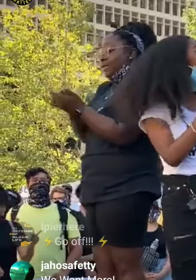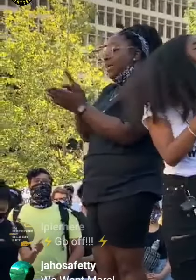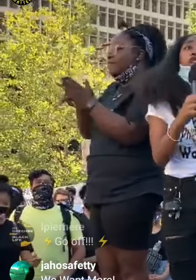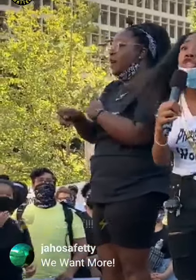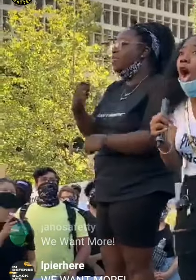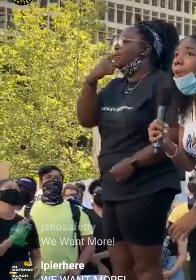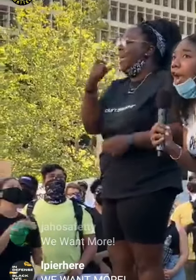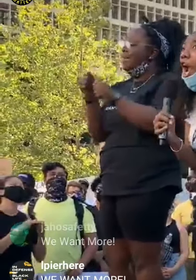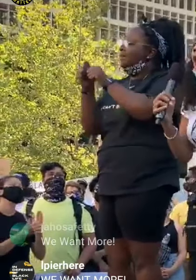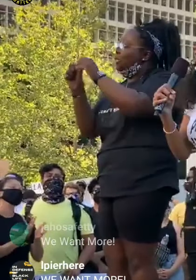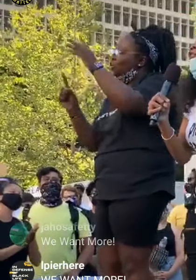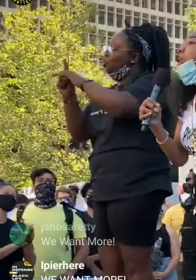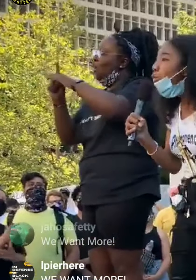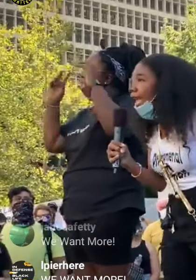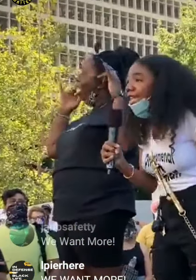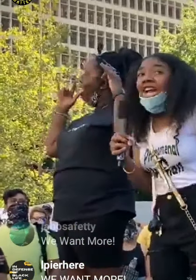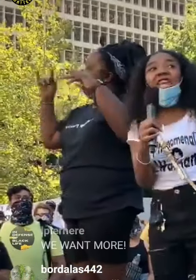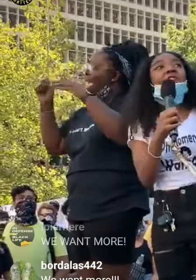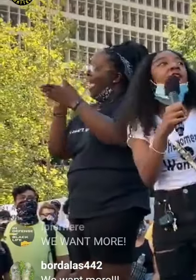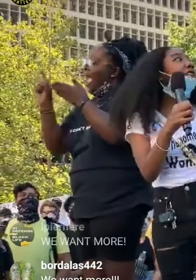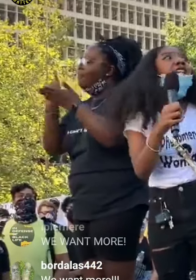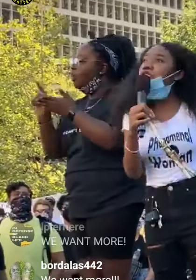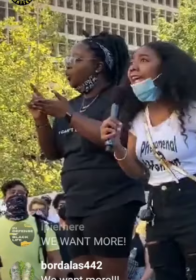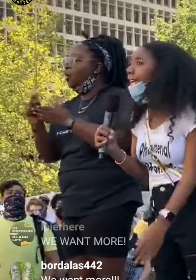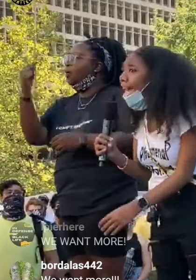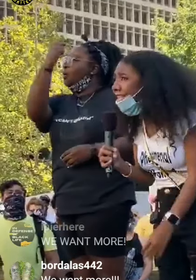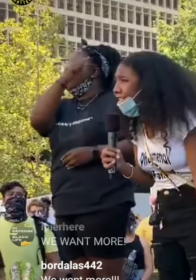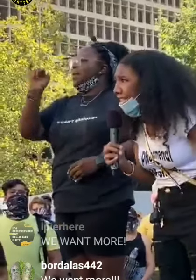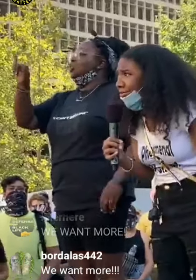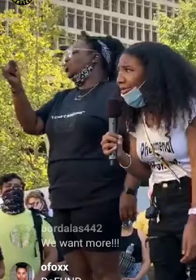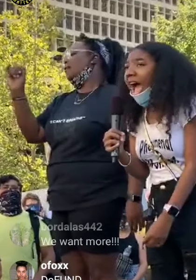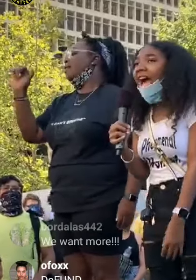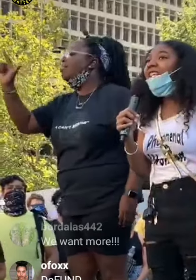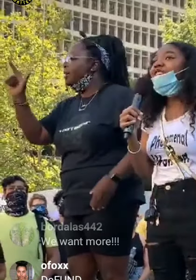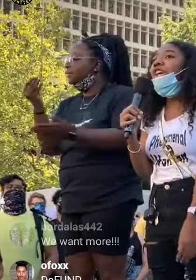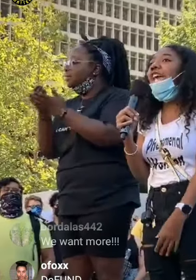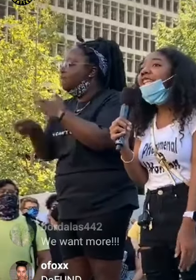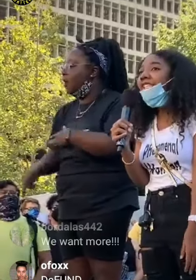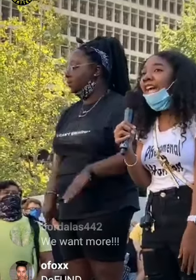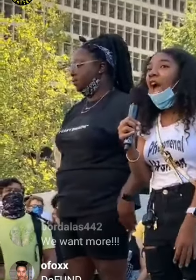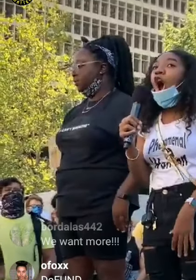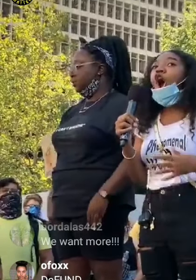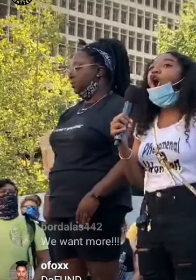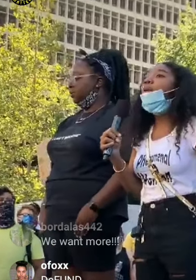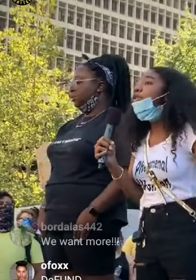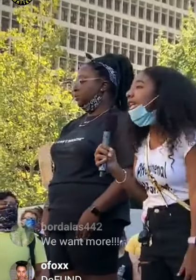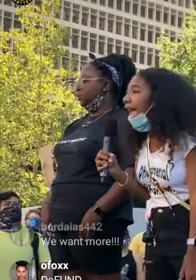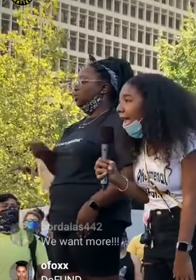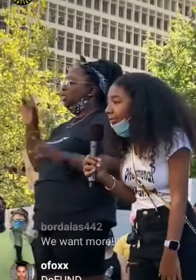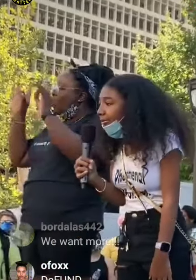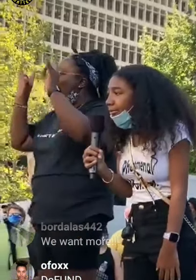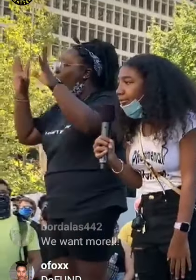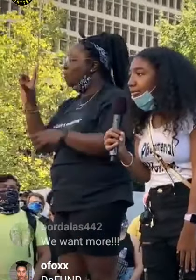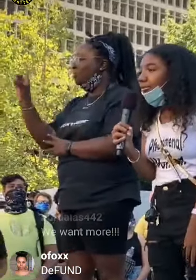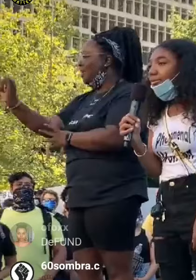the police that continue to show up here every week defunding Jackie Lacey as if she isn't a